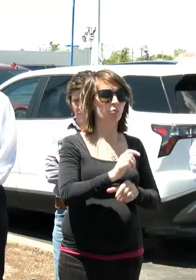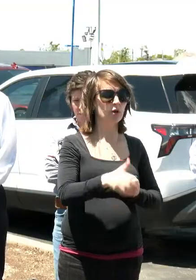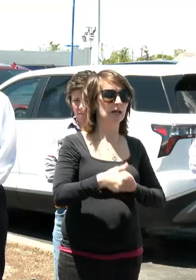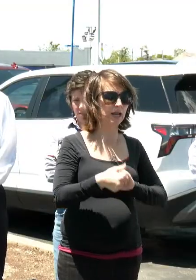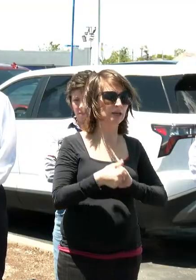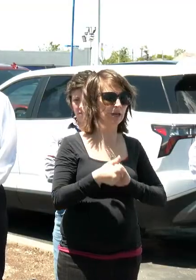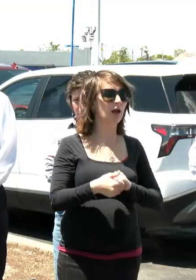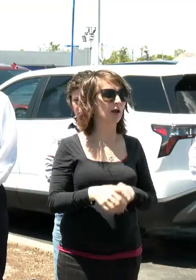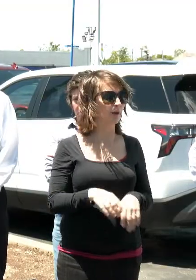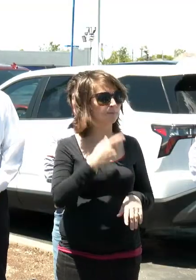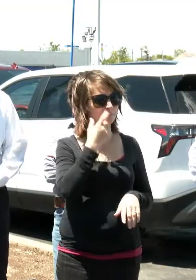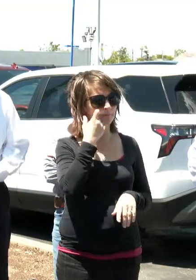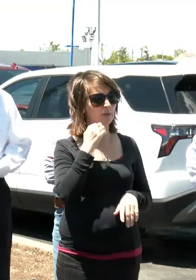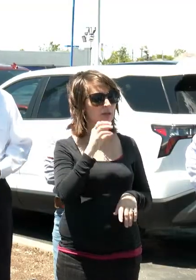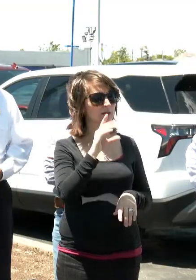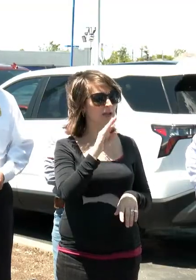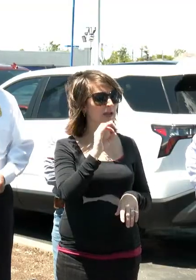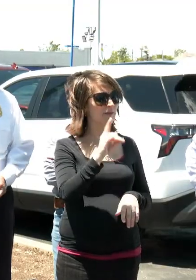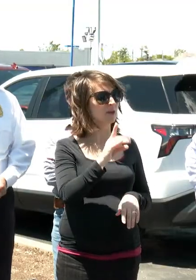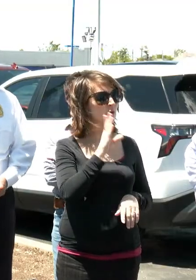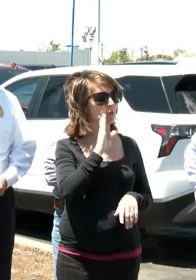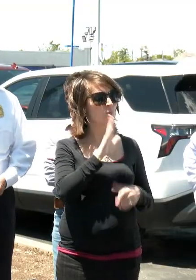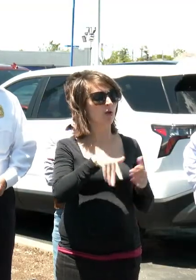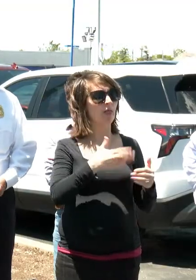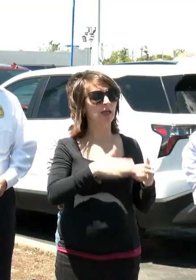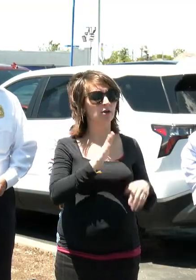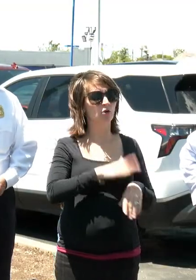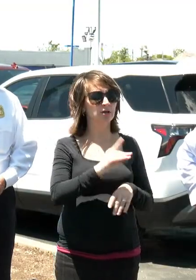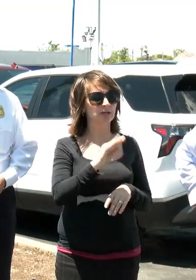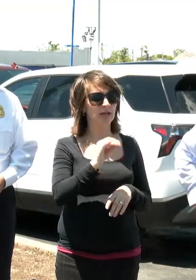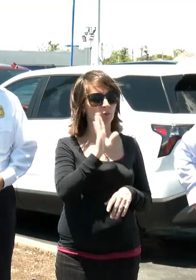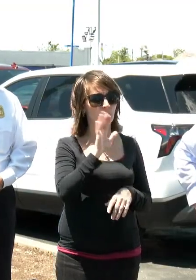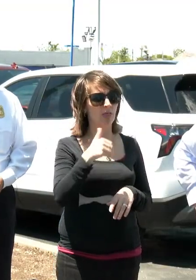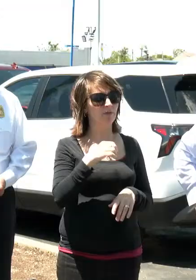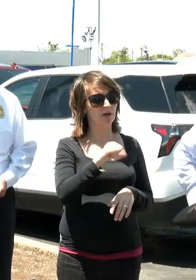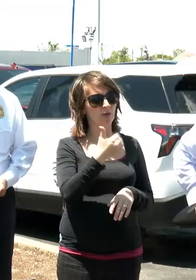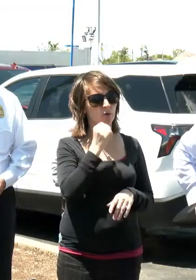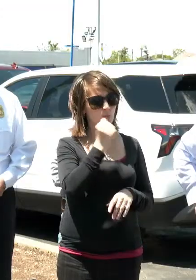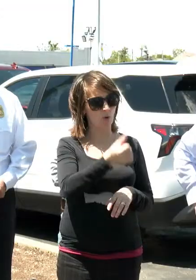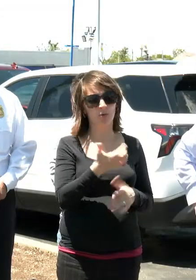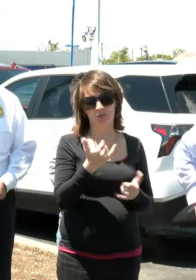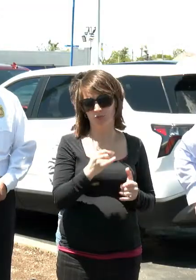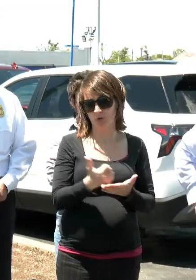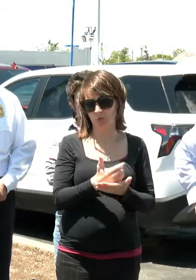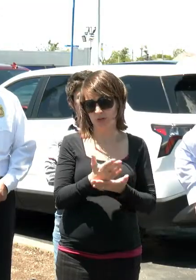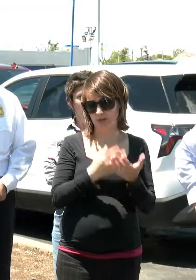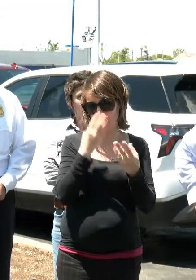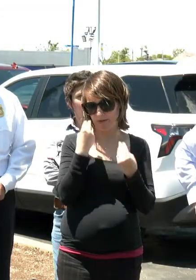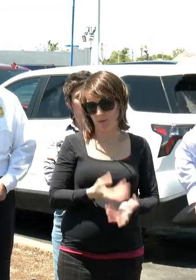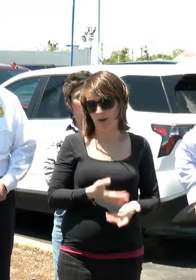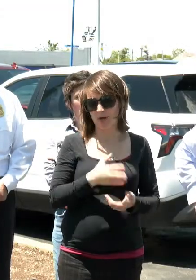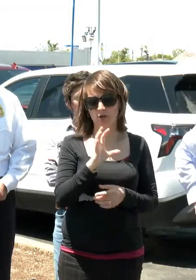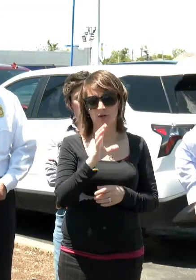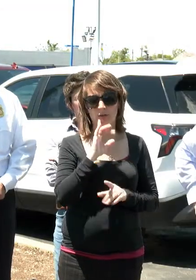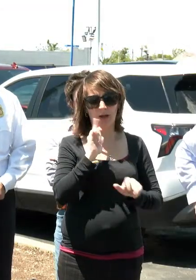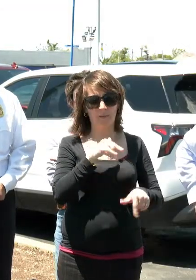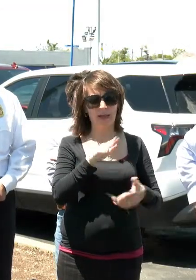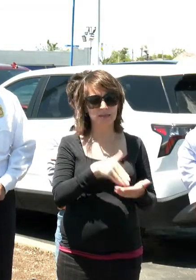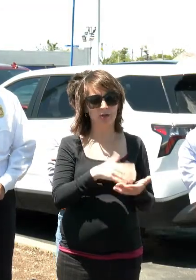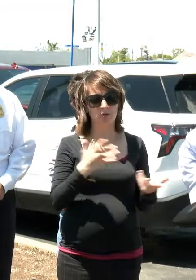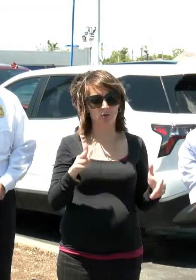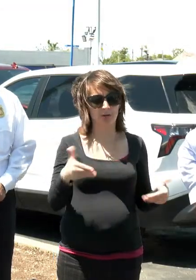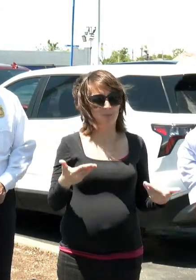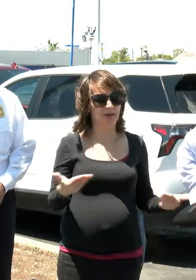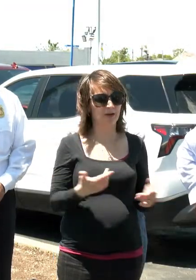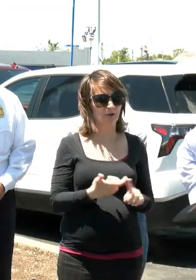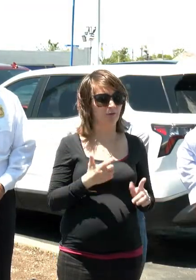should be. So thank you. David, we'll land on David, guys. We have another briefing tomorrow. We're just trying to get some information. You know, the command center has been here basically from the get-go, but we